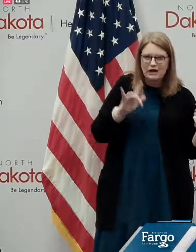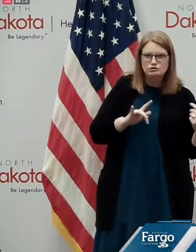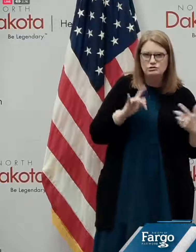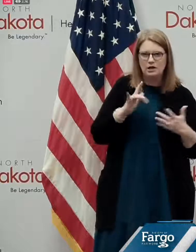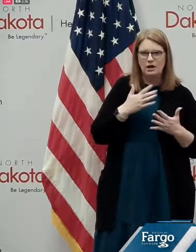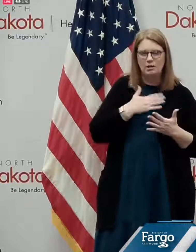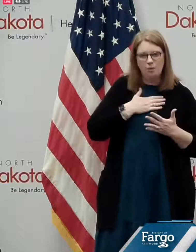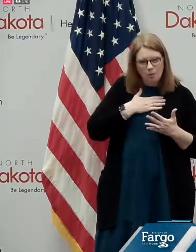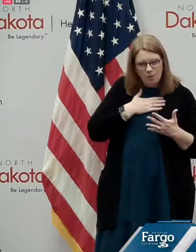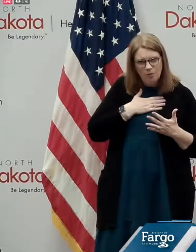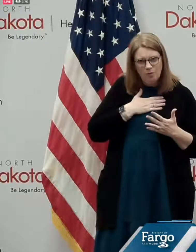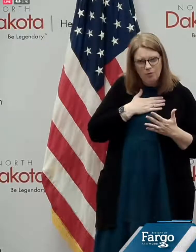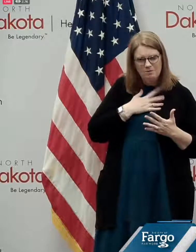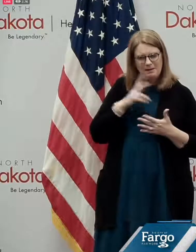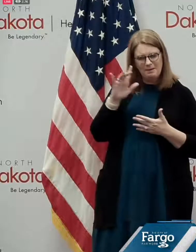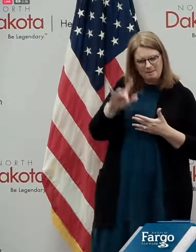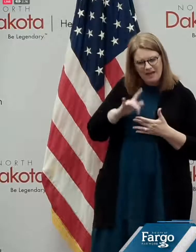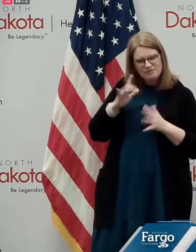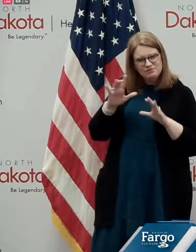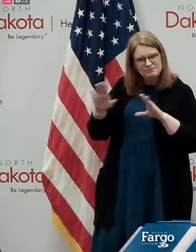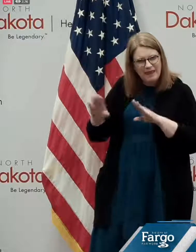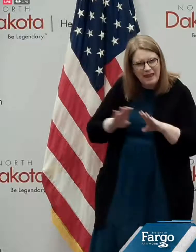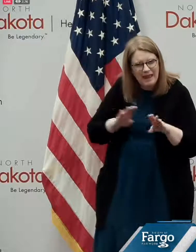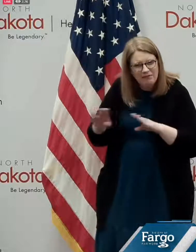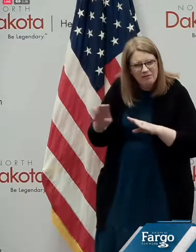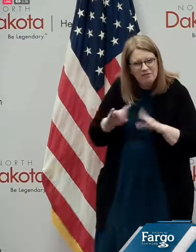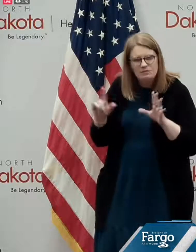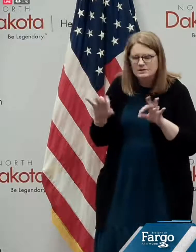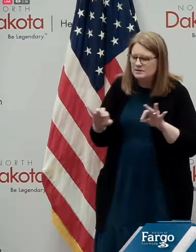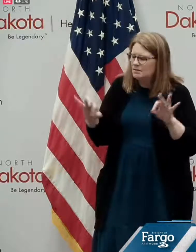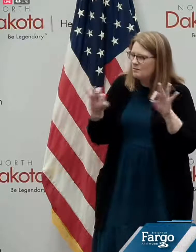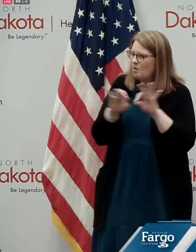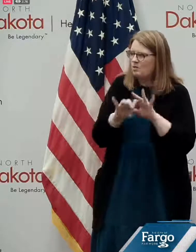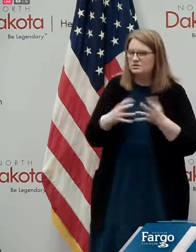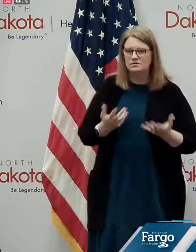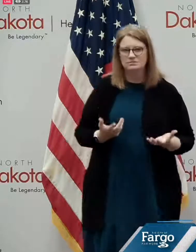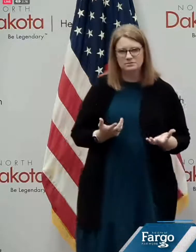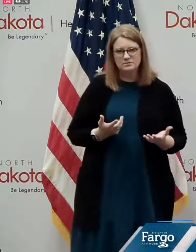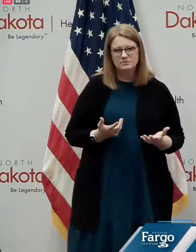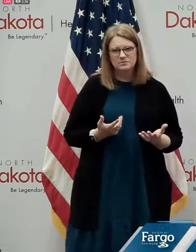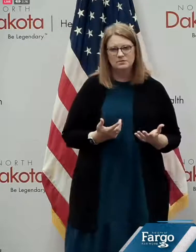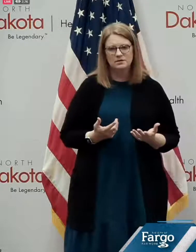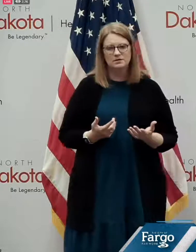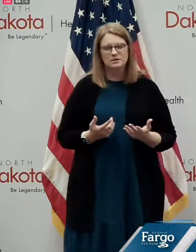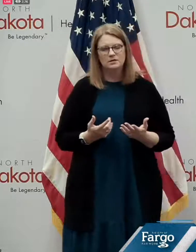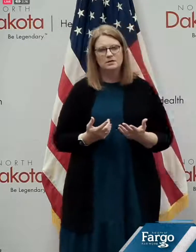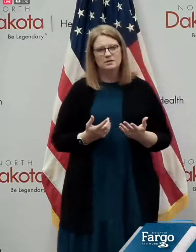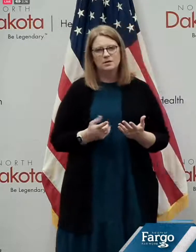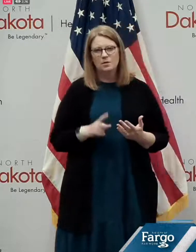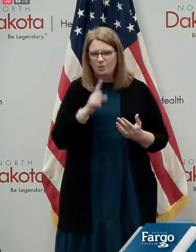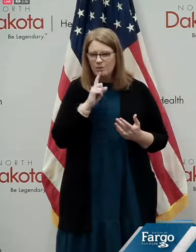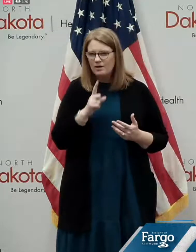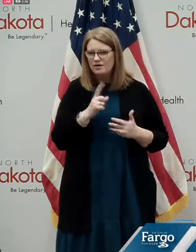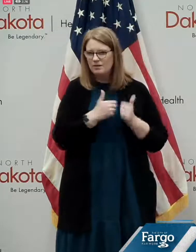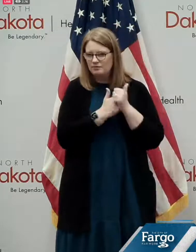the community is key to that. And that compassionate action means that you practice the kinds of North Dakota